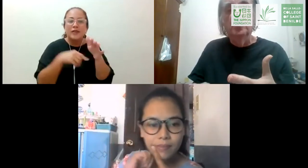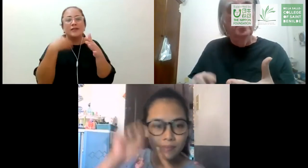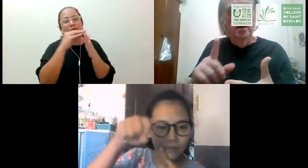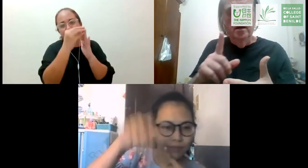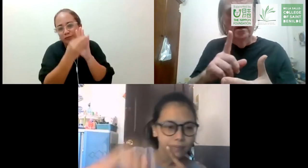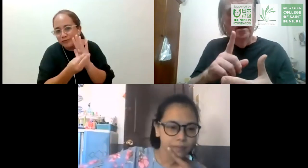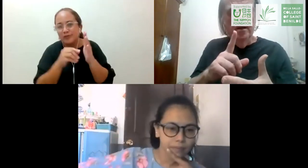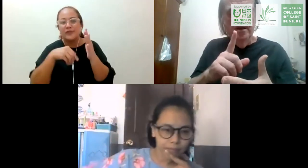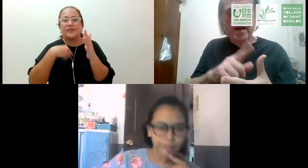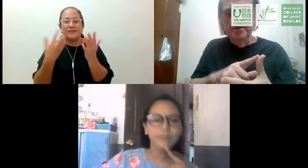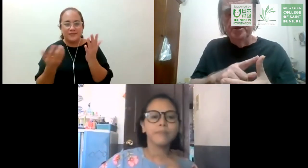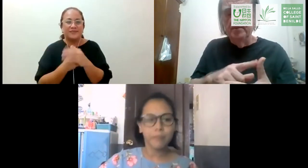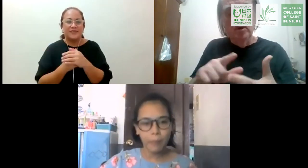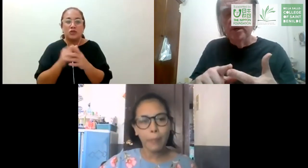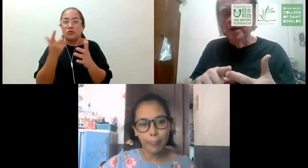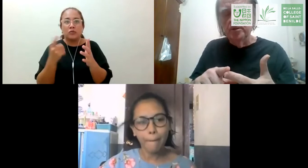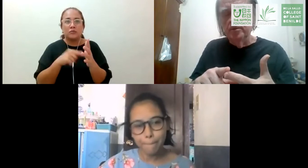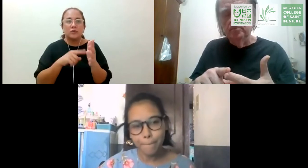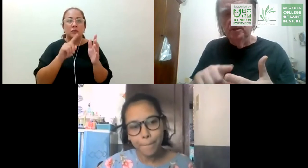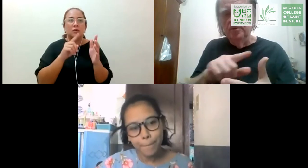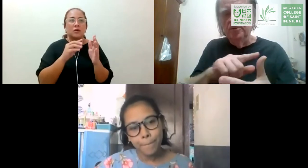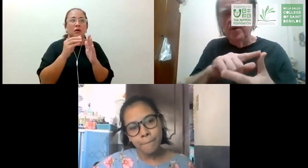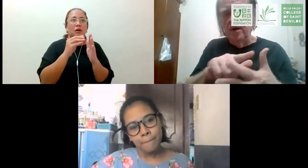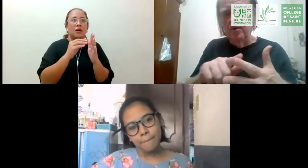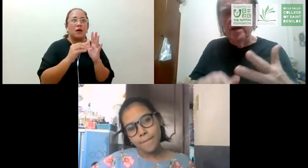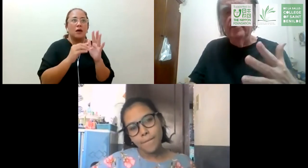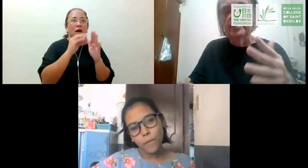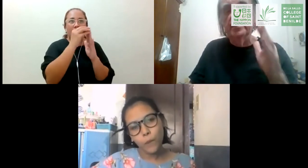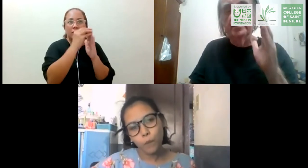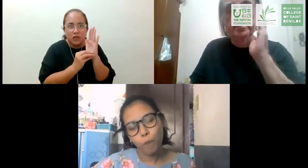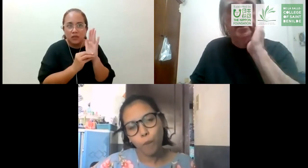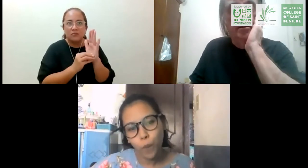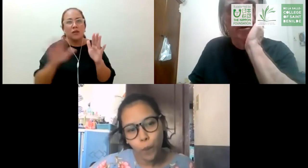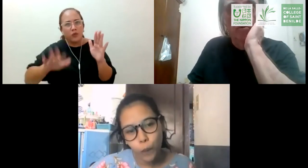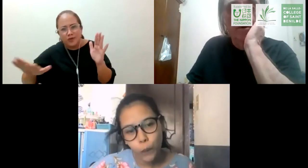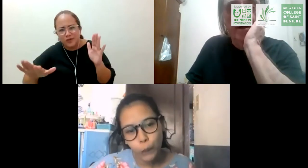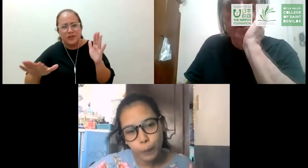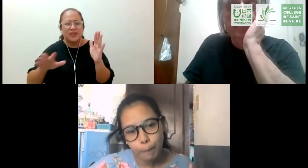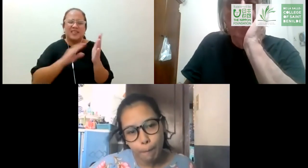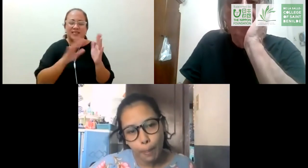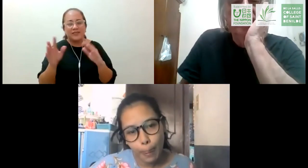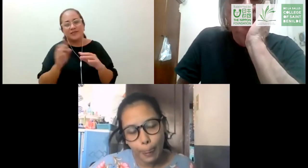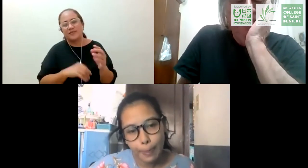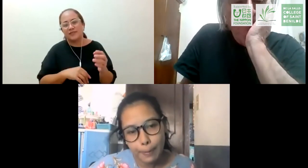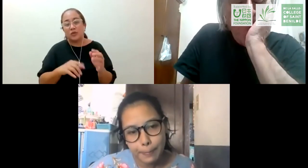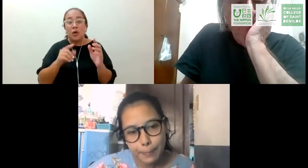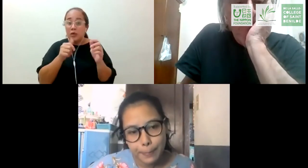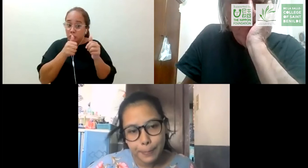go hand shape, location. Just follow everything and then you won't have any